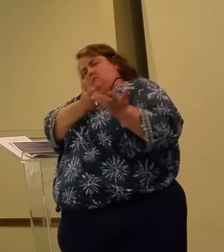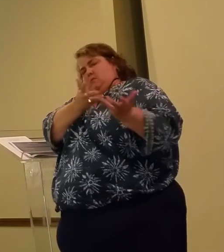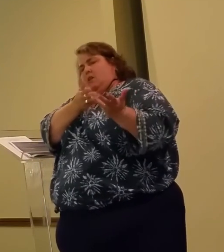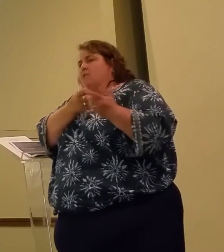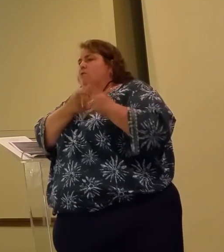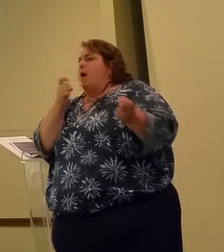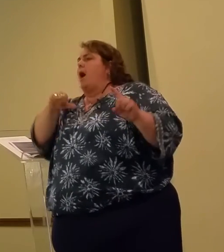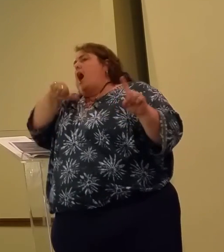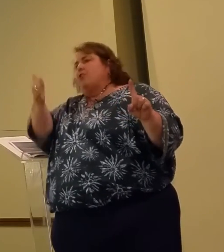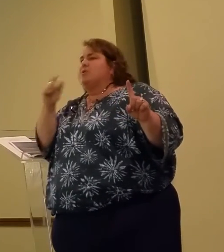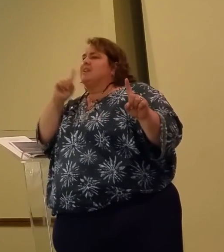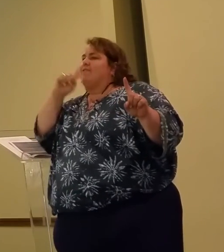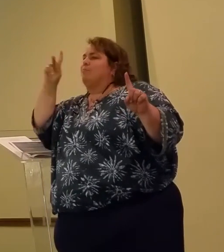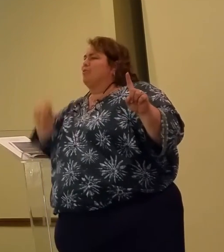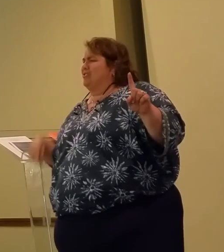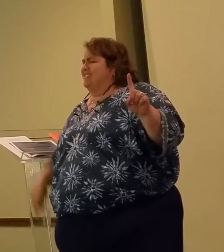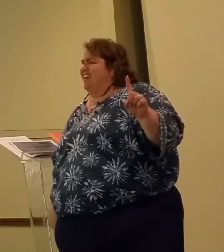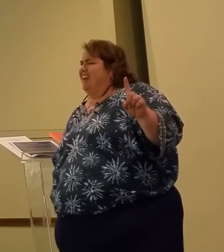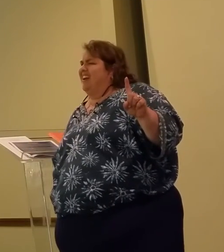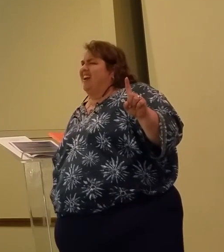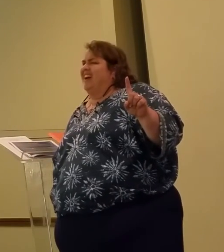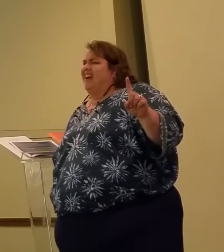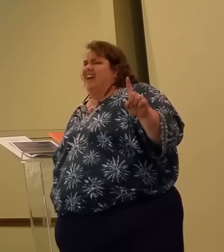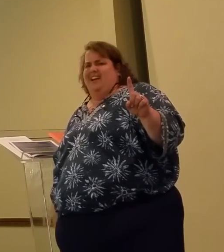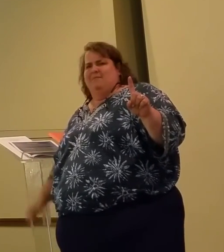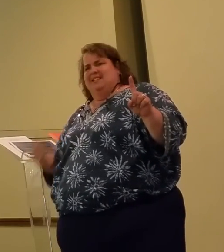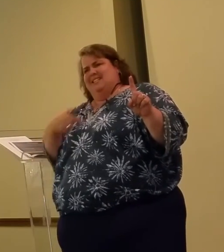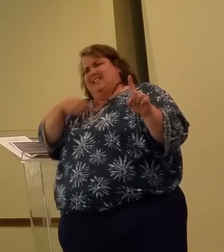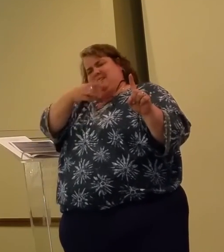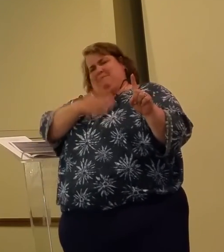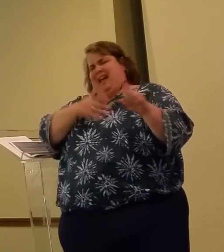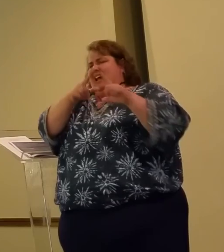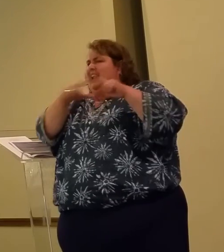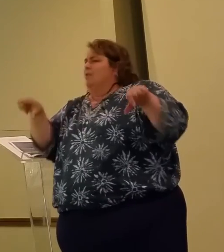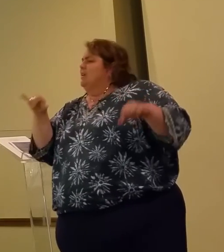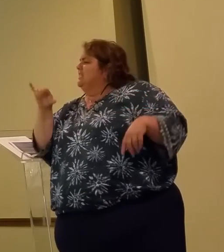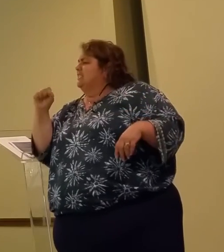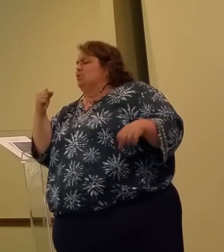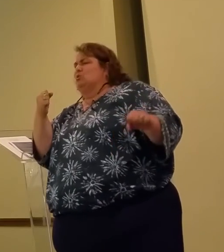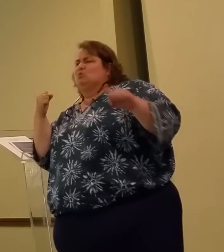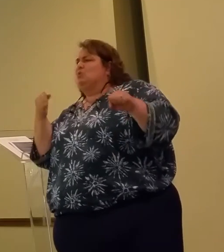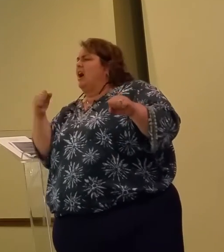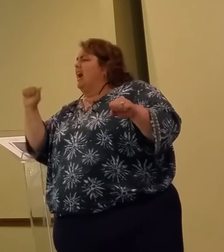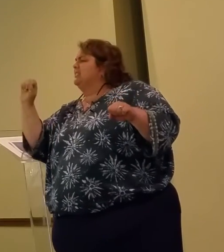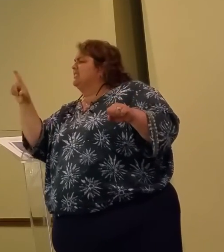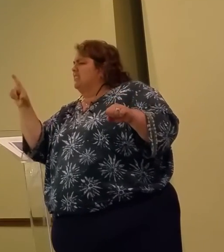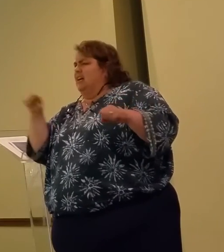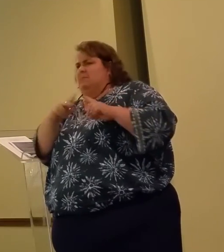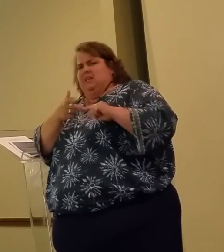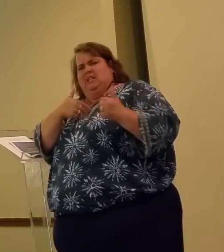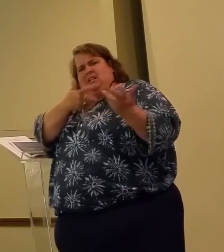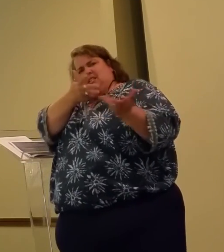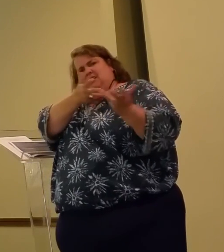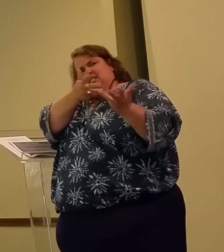you know, a deaf person may trust another deaf person more so, you know, because they know that they share the same